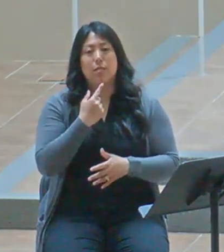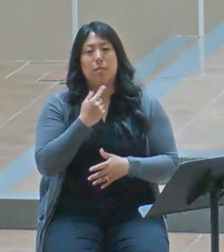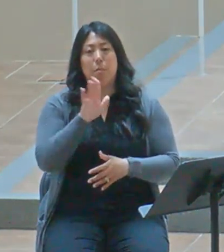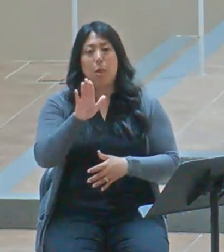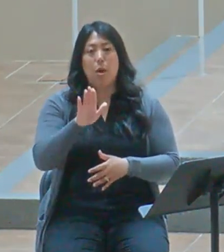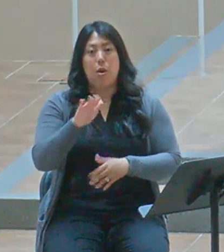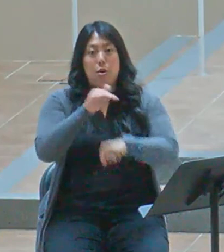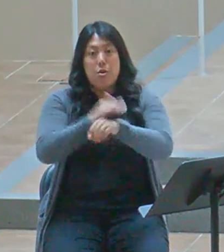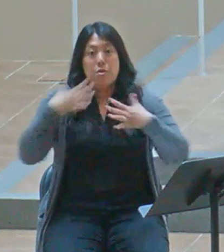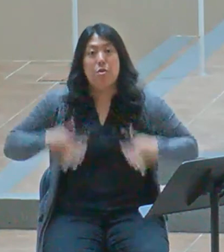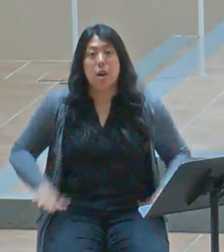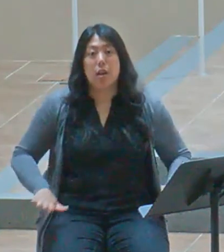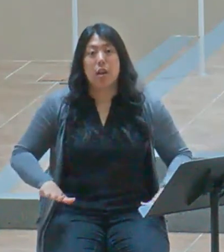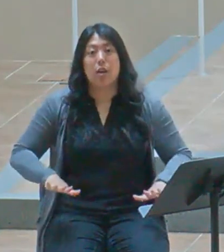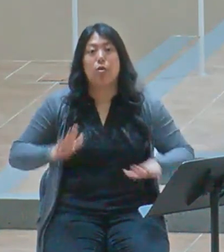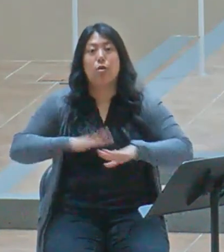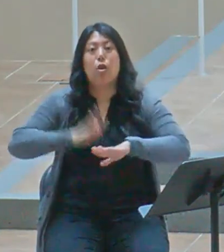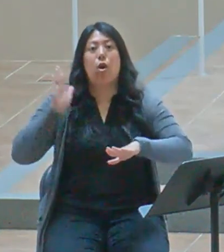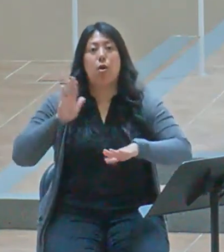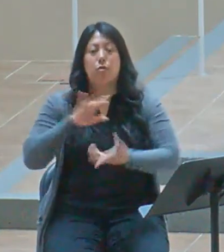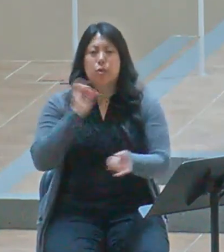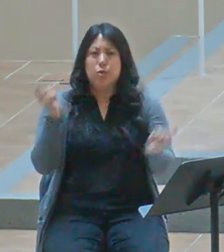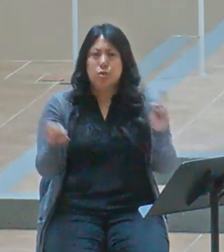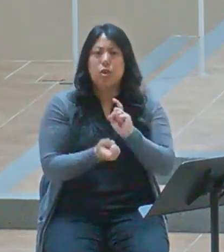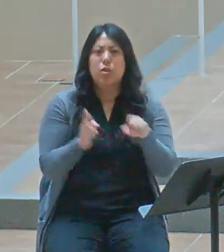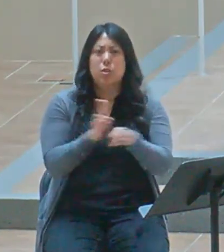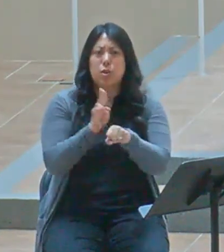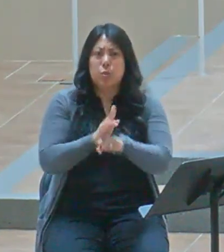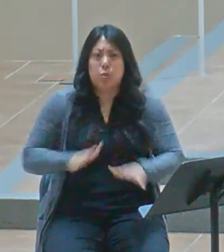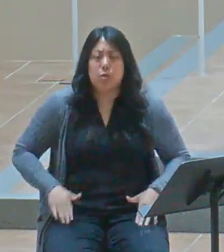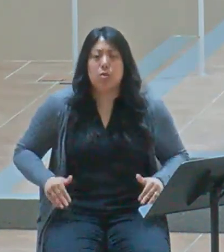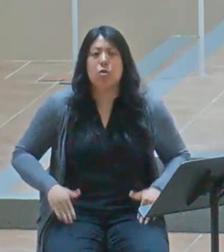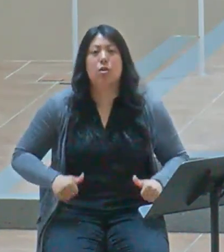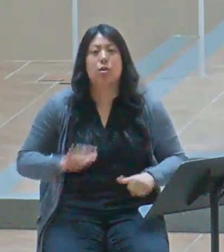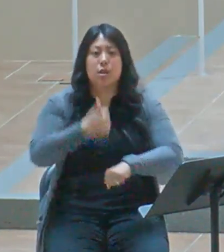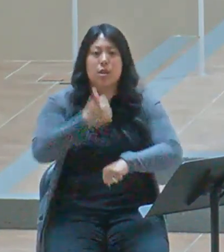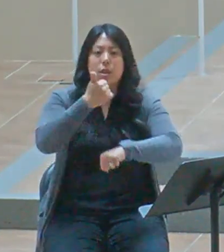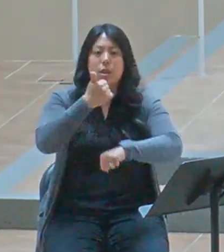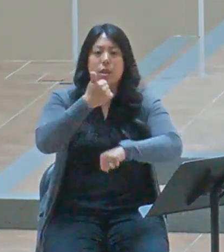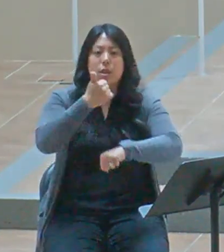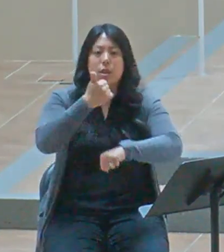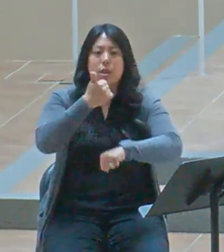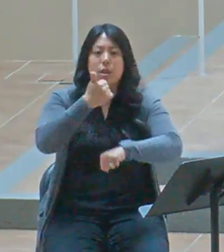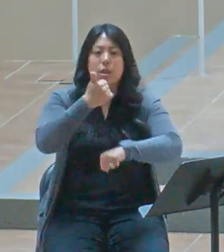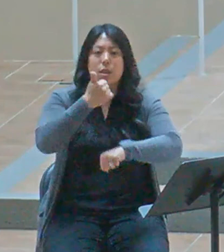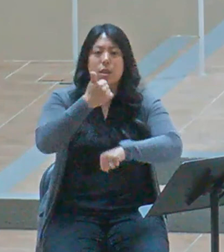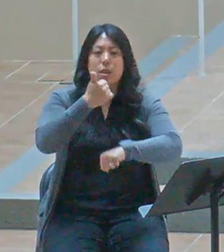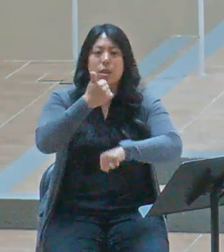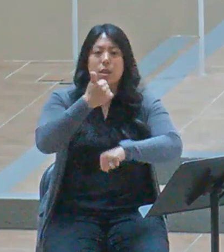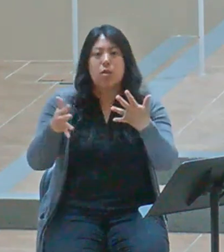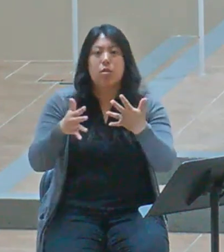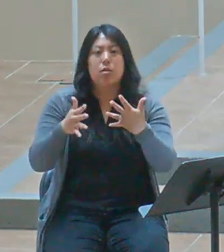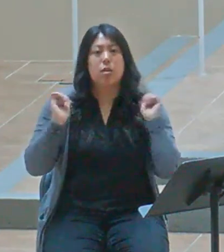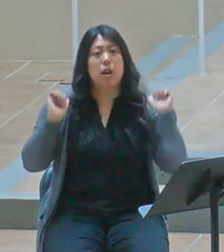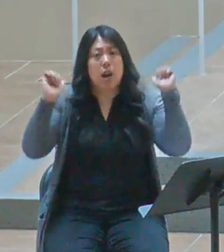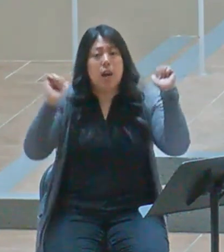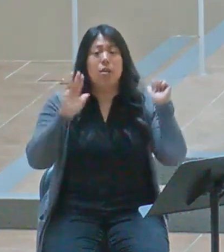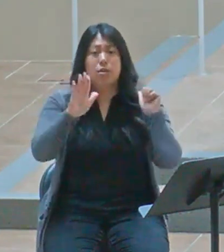put your clothes on when you get up. Establish a daily routine, which includes exercising your